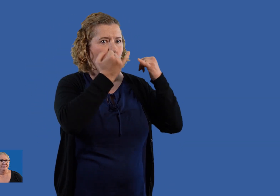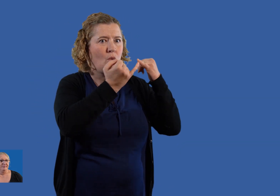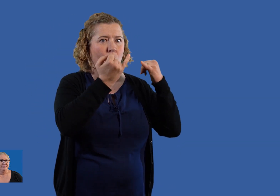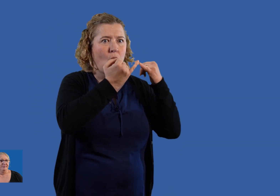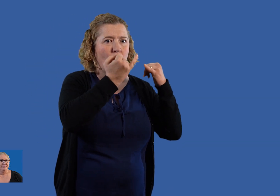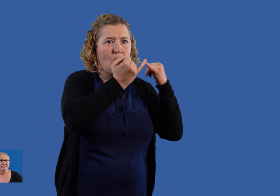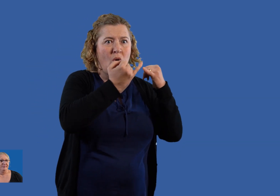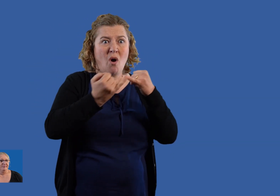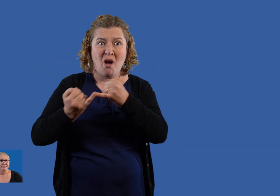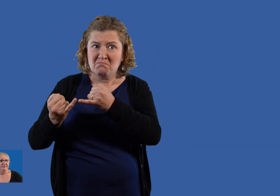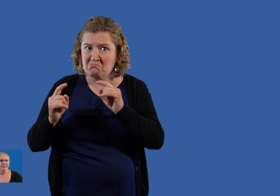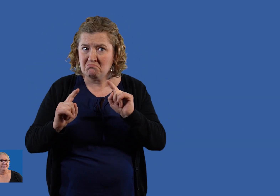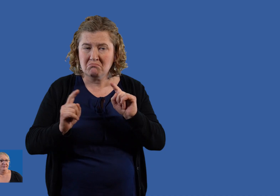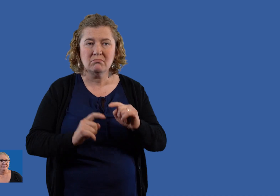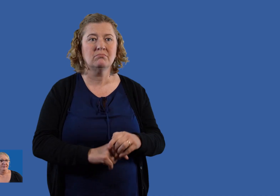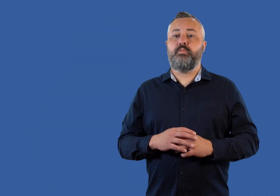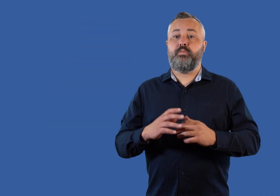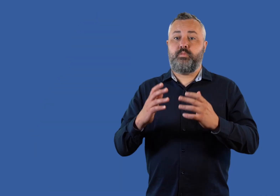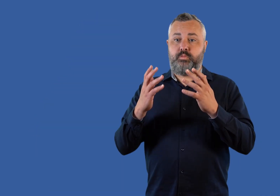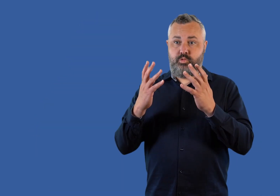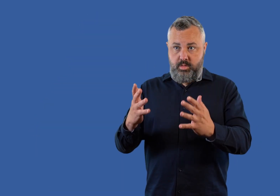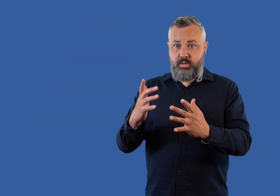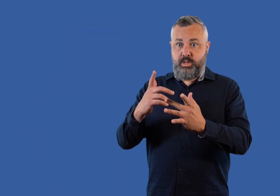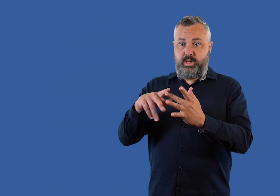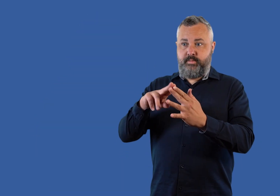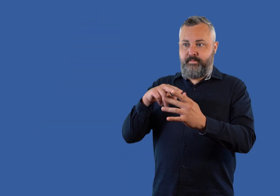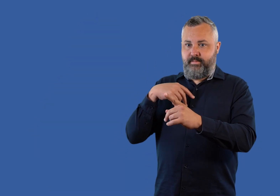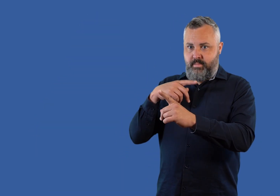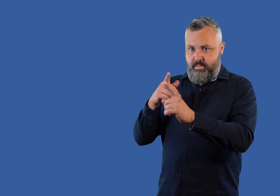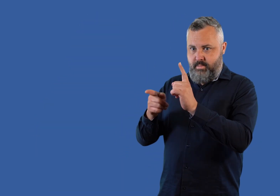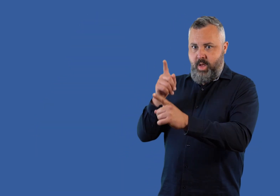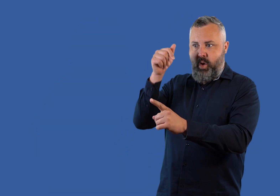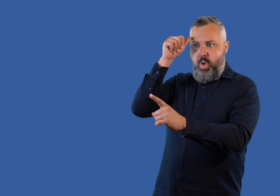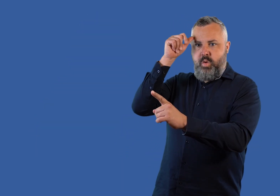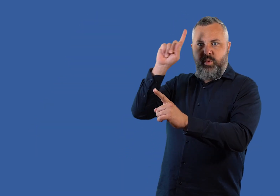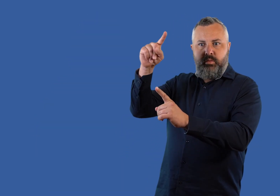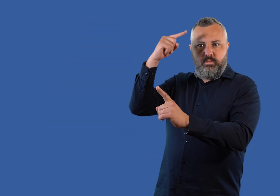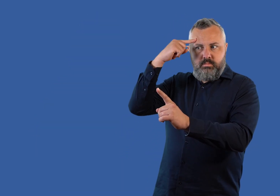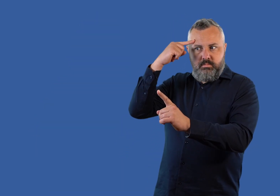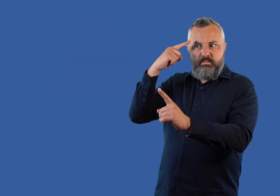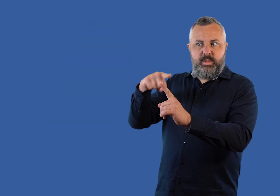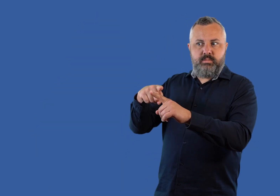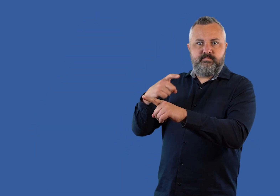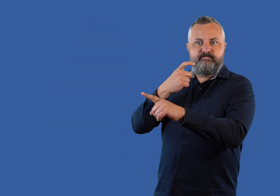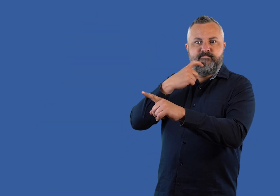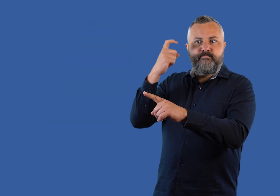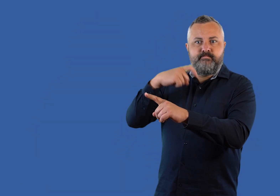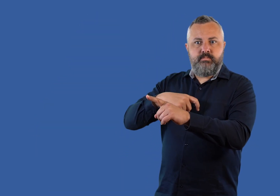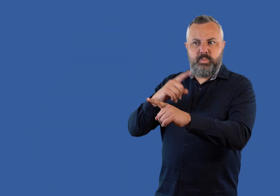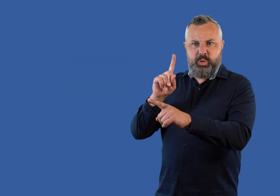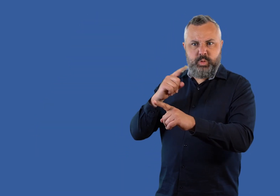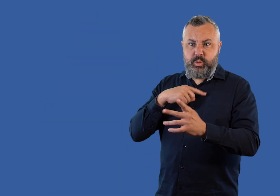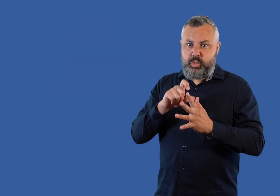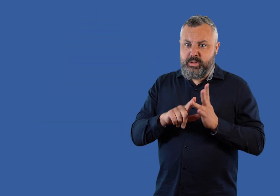intensity and in frequency? Right, so I find out about their thoughts and how serious they are, then what do I